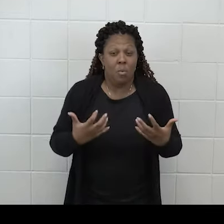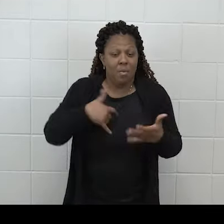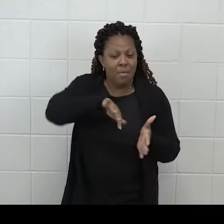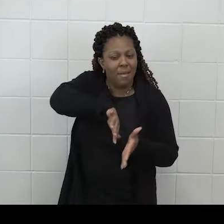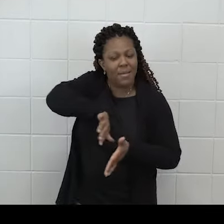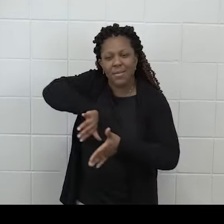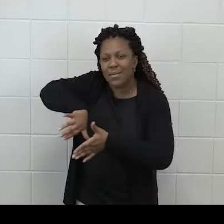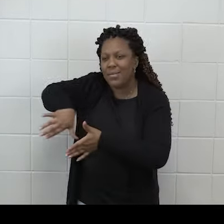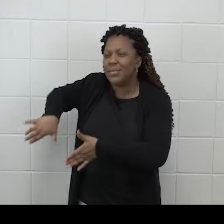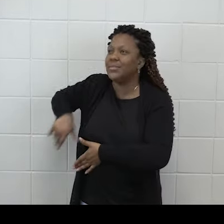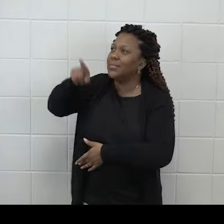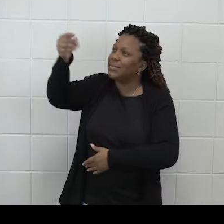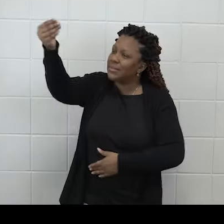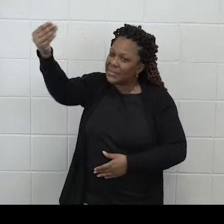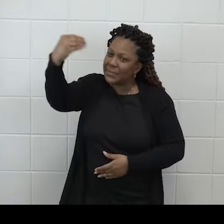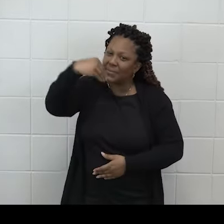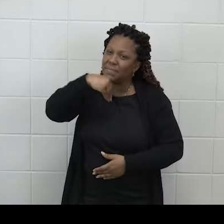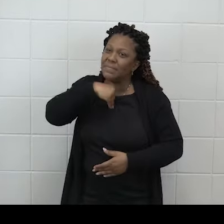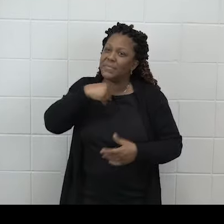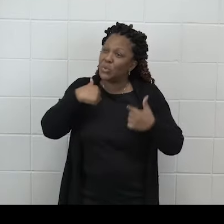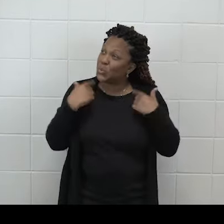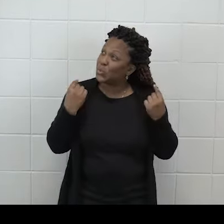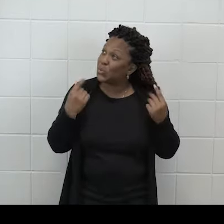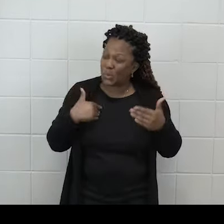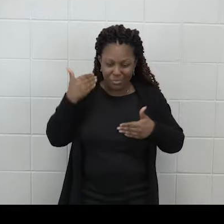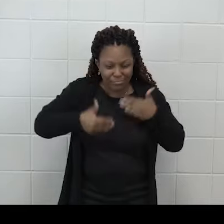away. So you can use me.